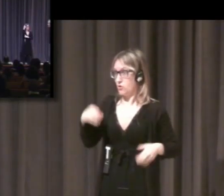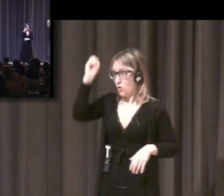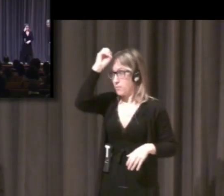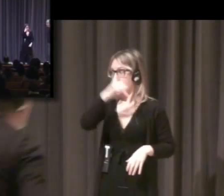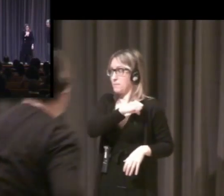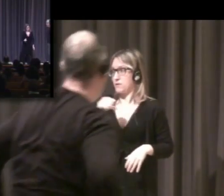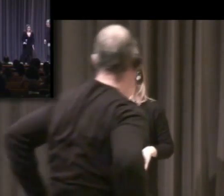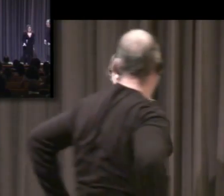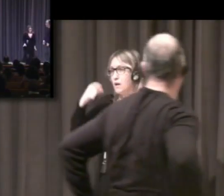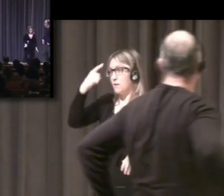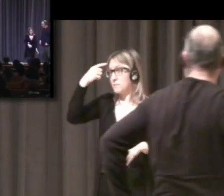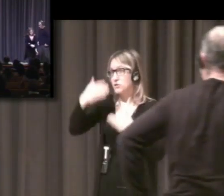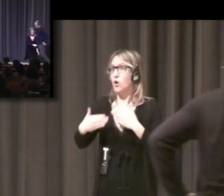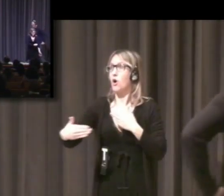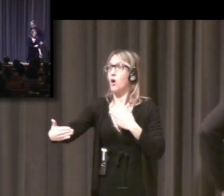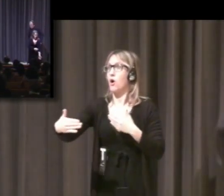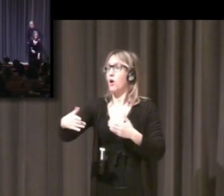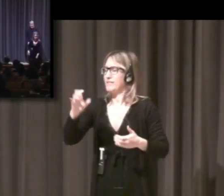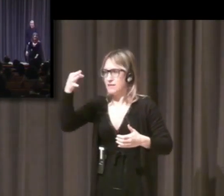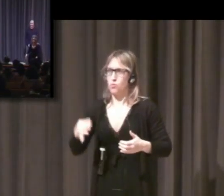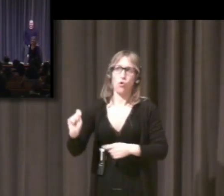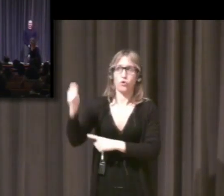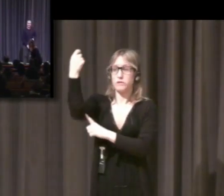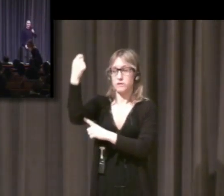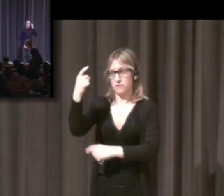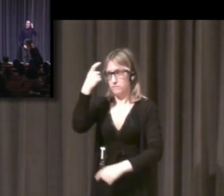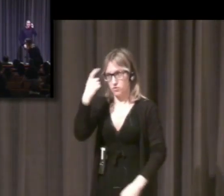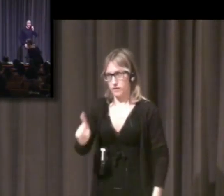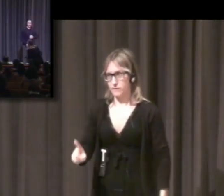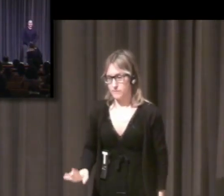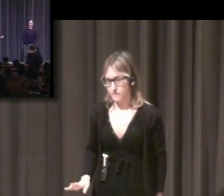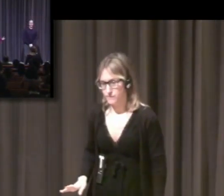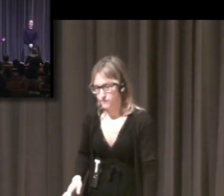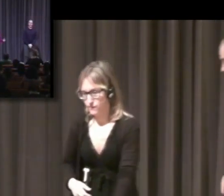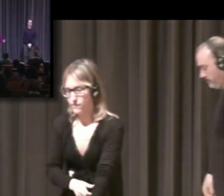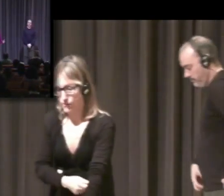So here you have it.